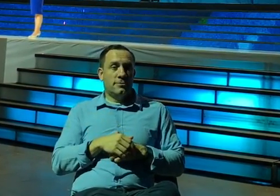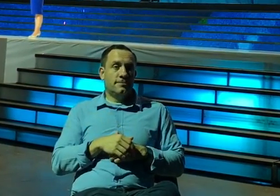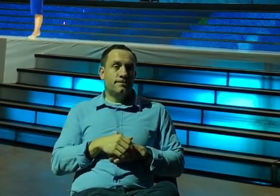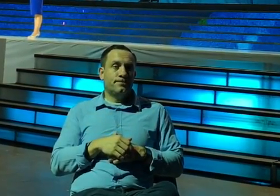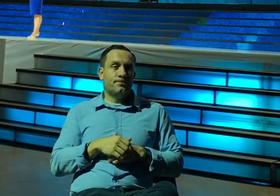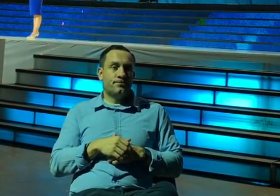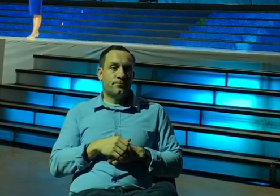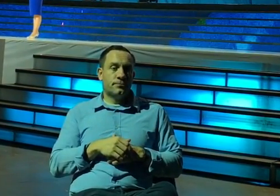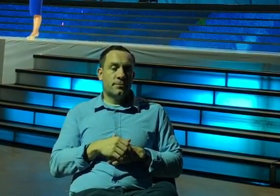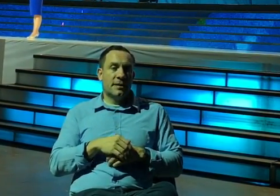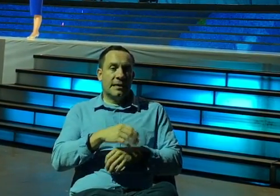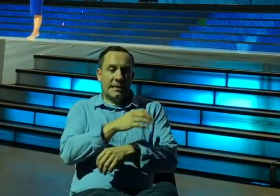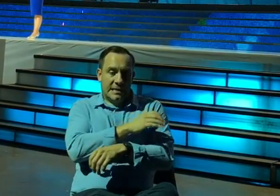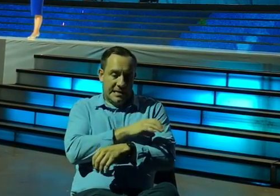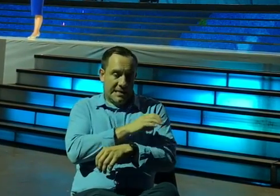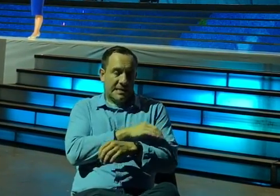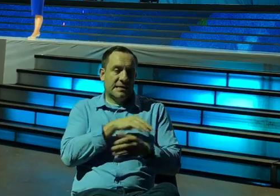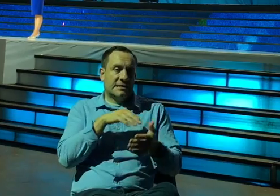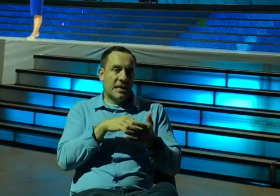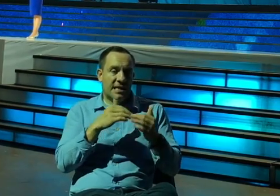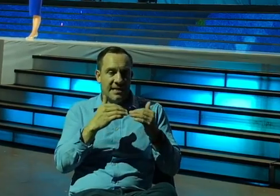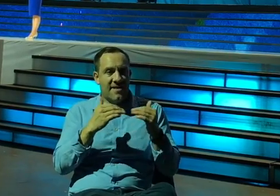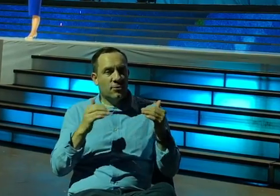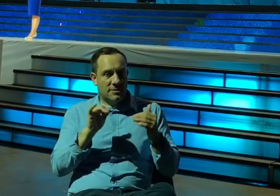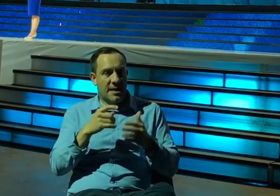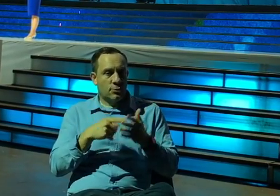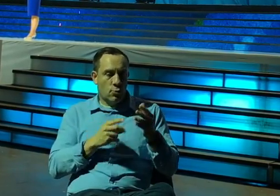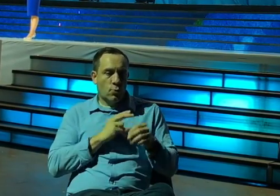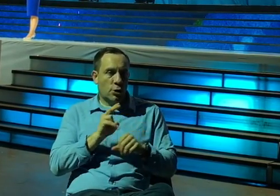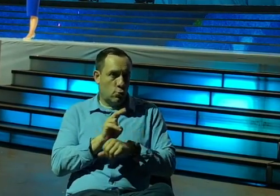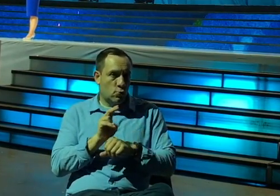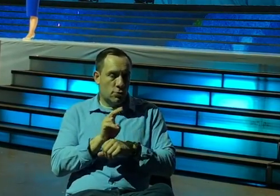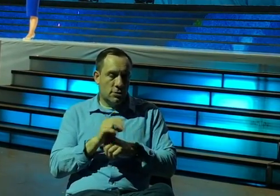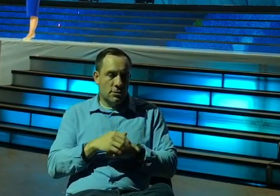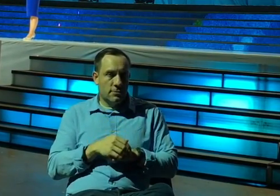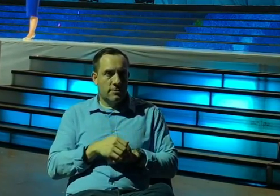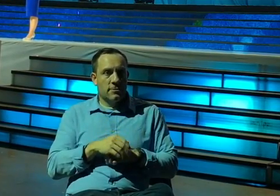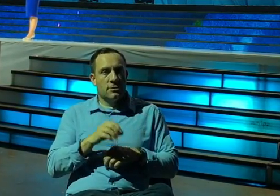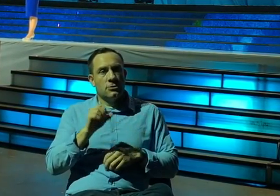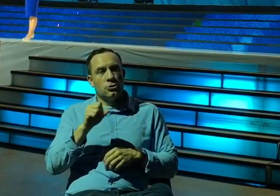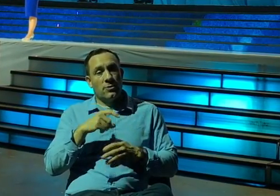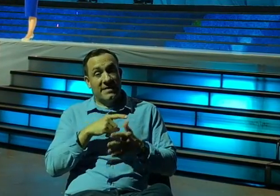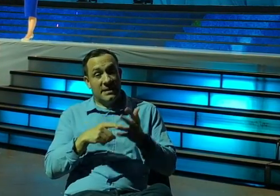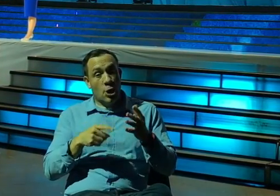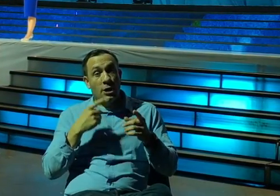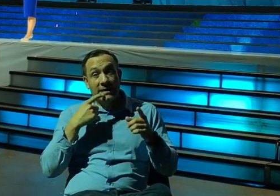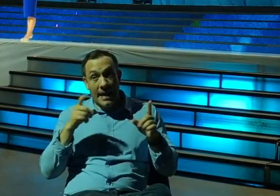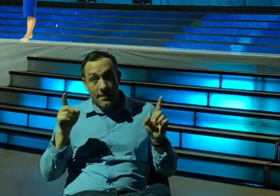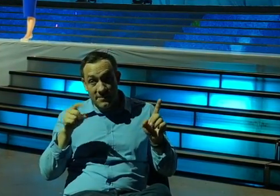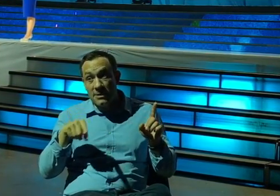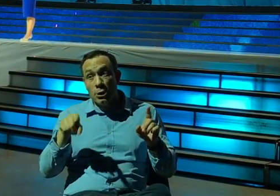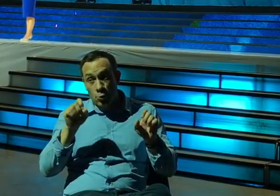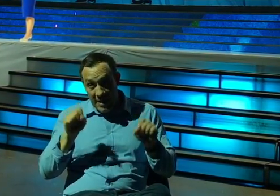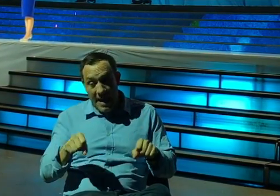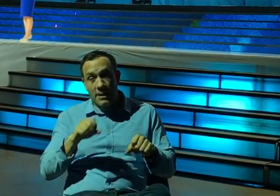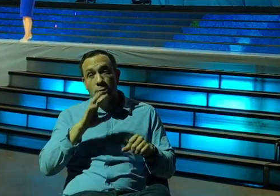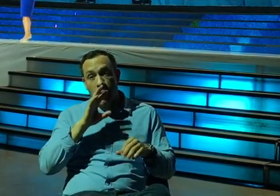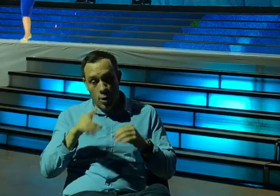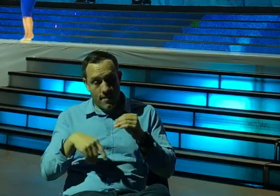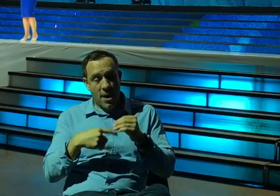at clinically studied levels to be able to make these claims. So these are claims that you guys can talk about.